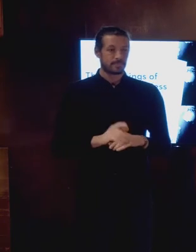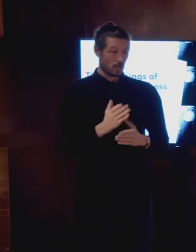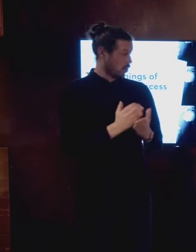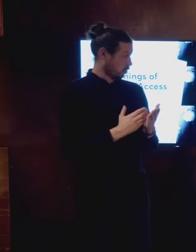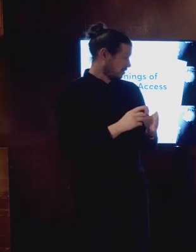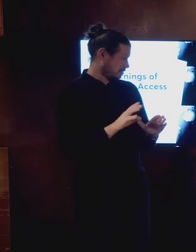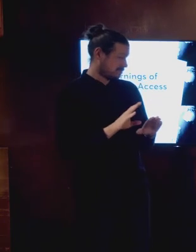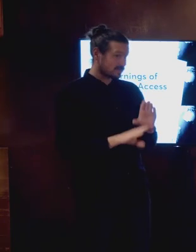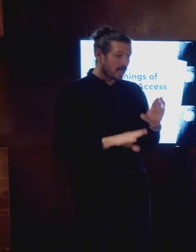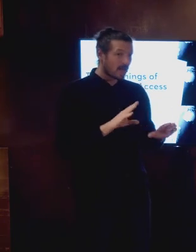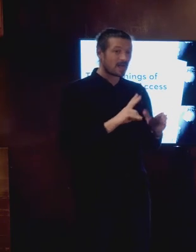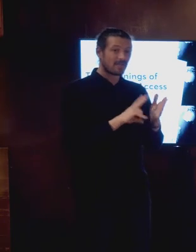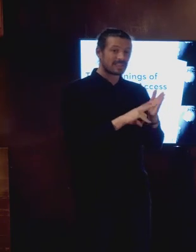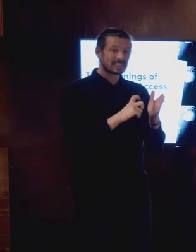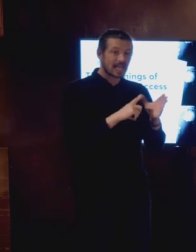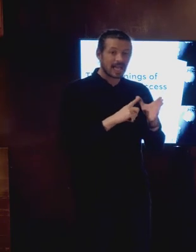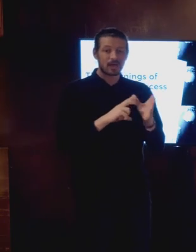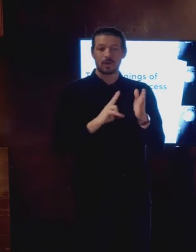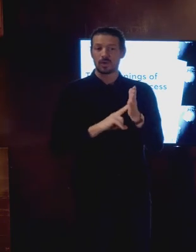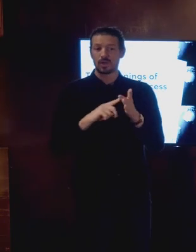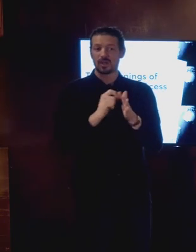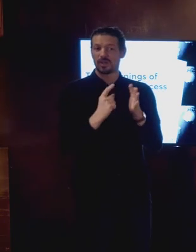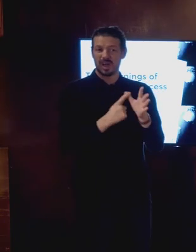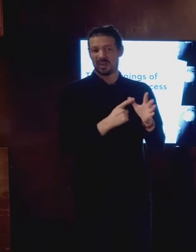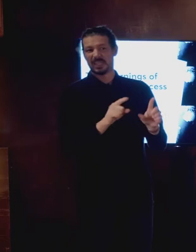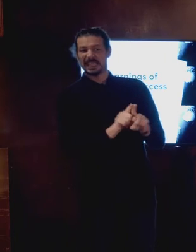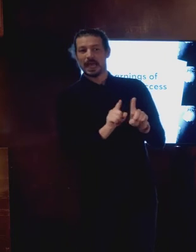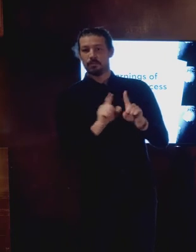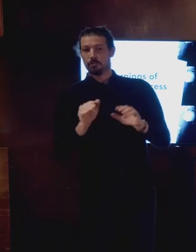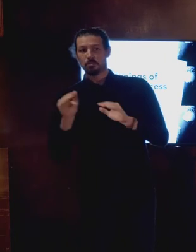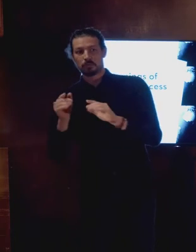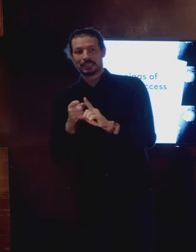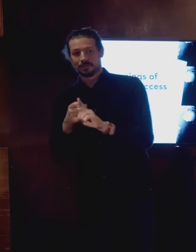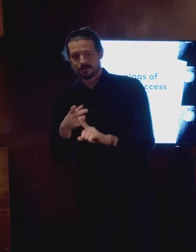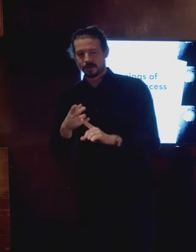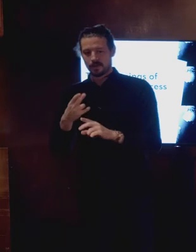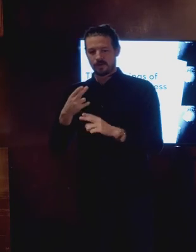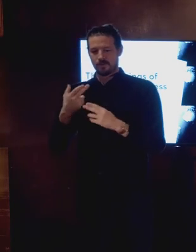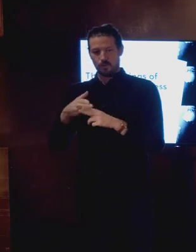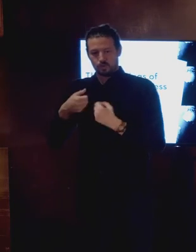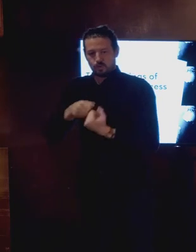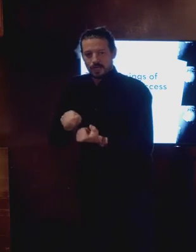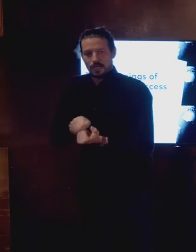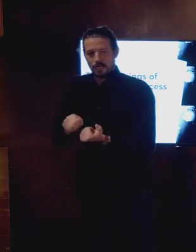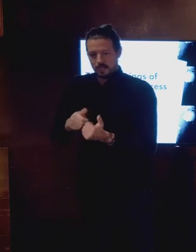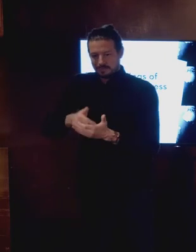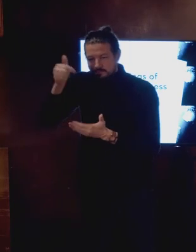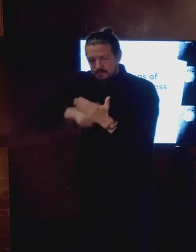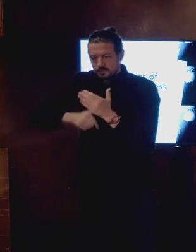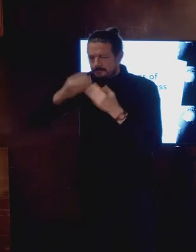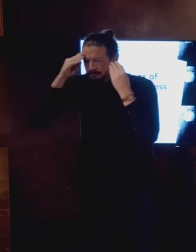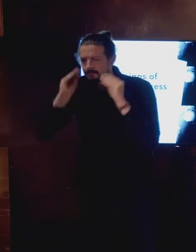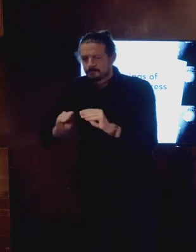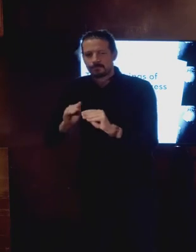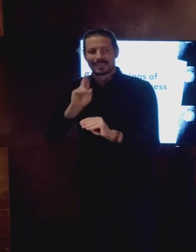like what you would see at VCA or NIDA, but it's all around training, like rigorously training